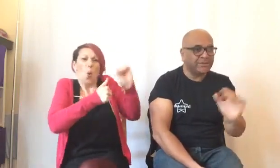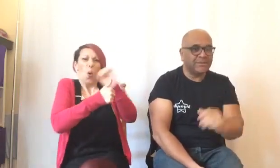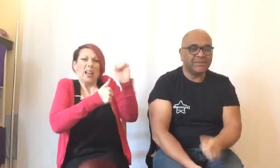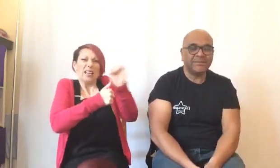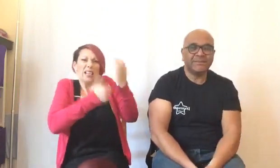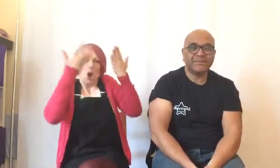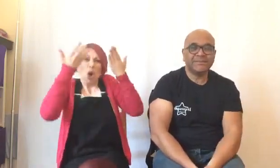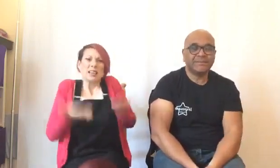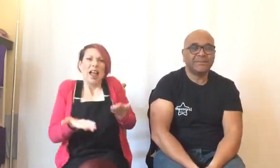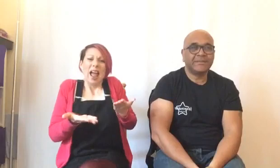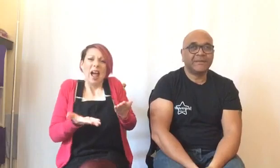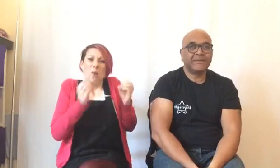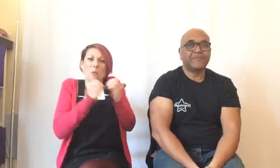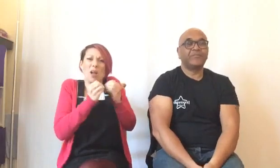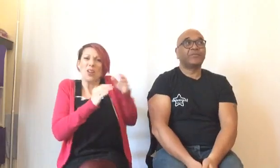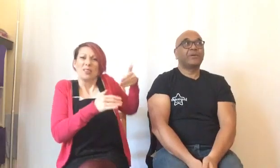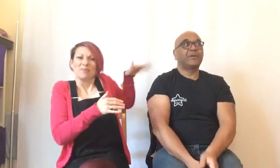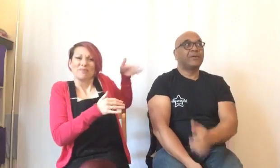Bernard."